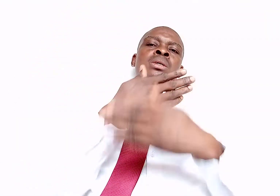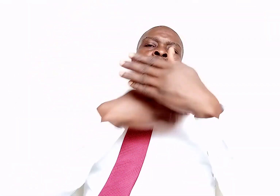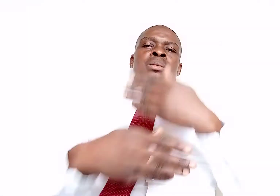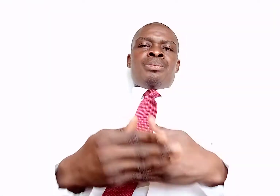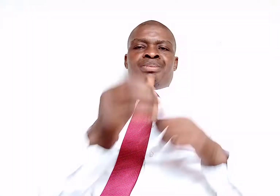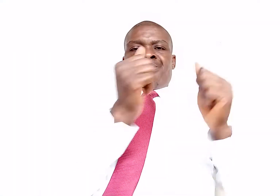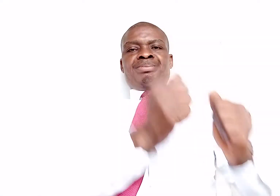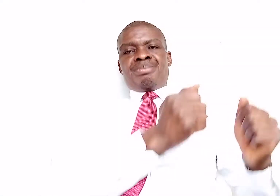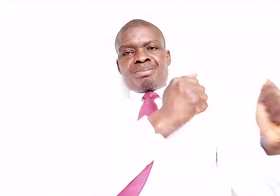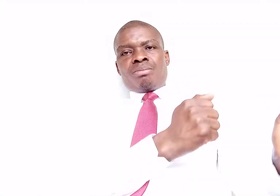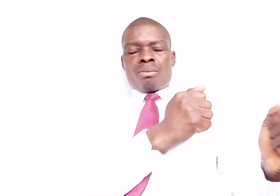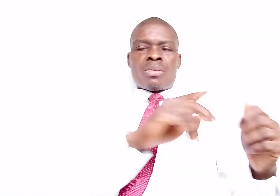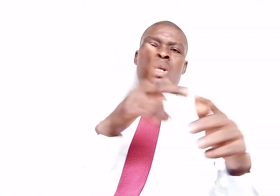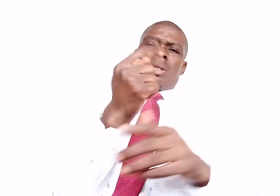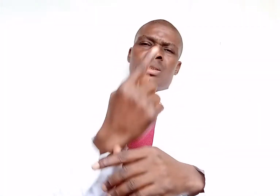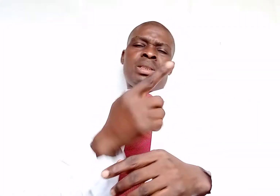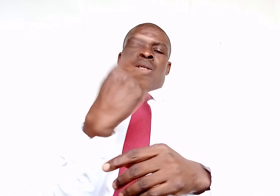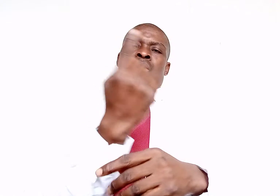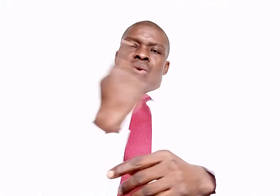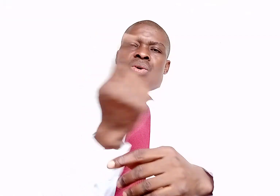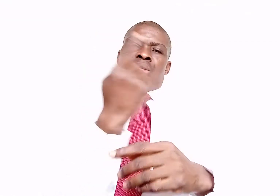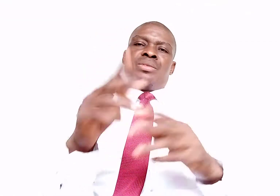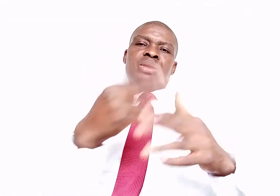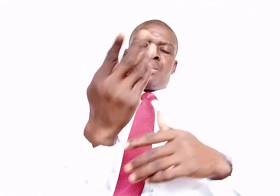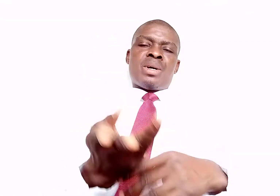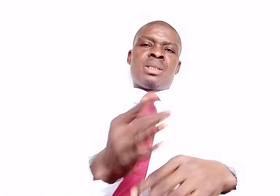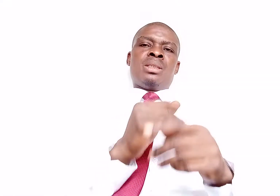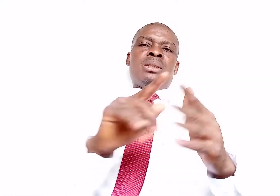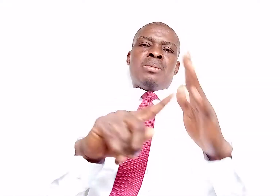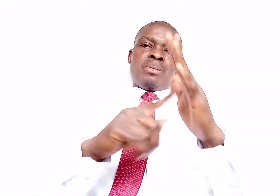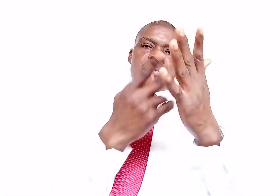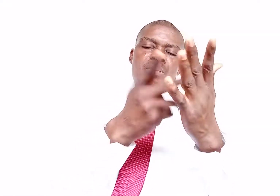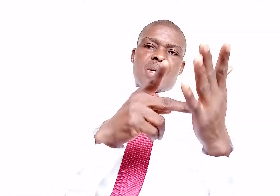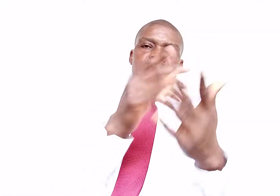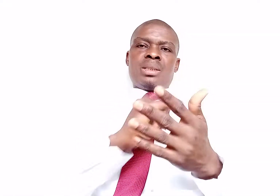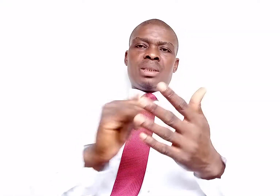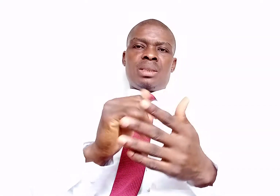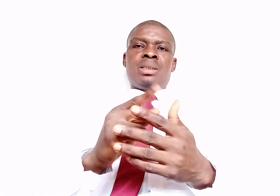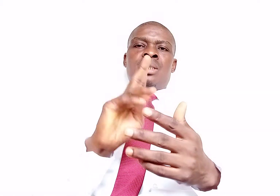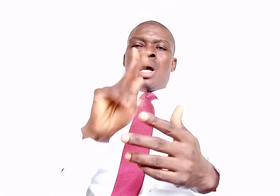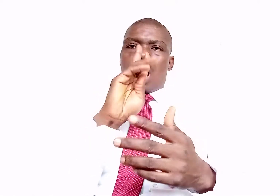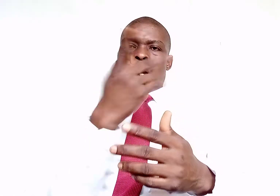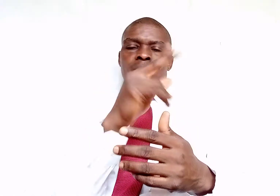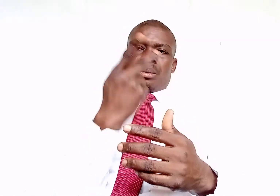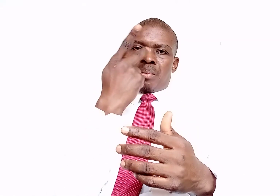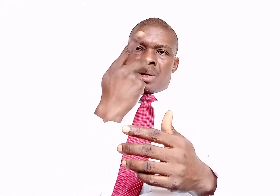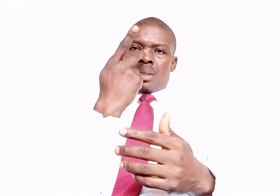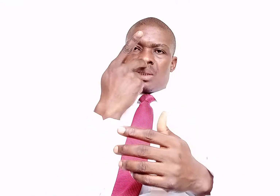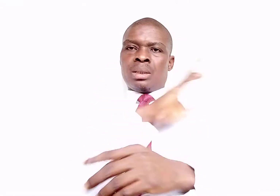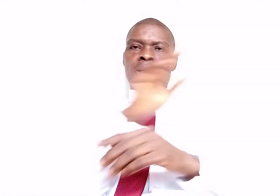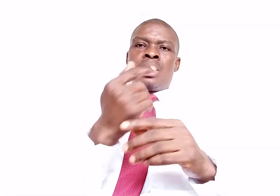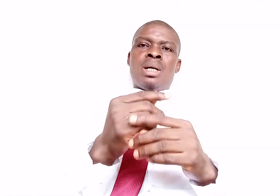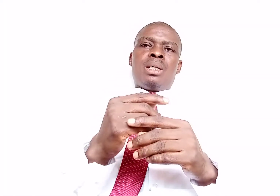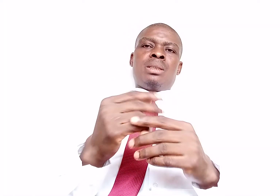The only visible parts of the male reproductive organs are the penis and scrotum, also known